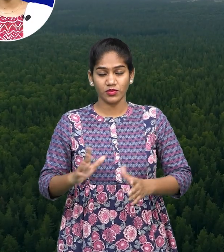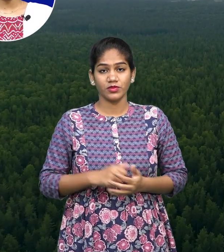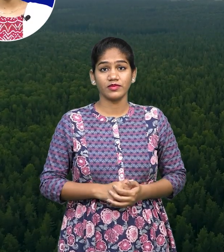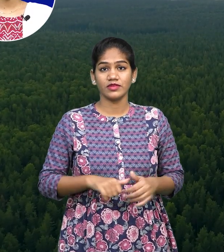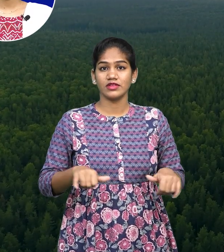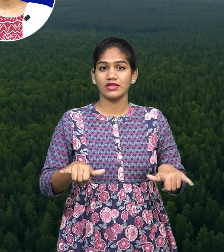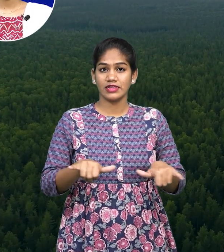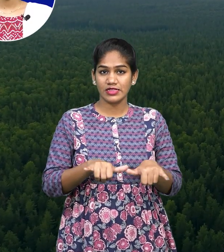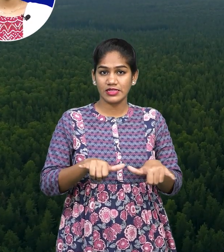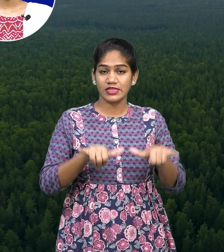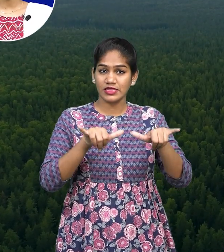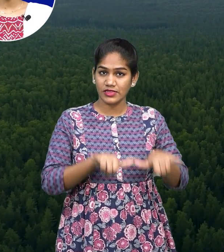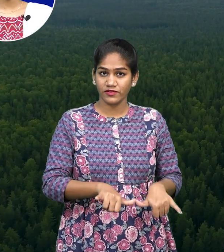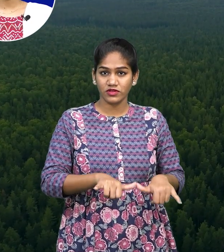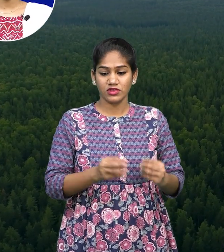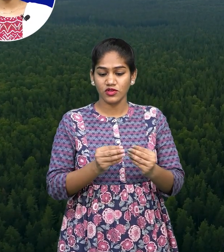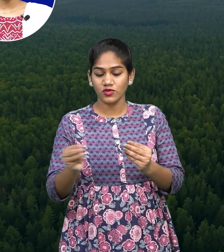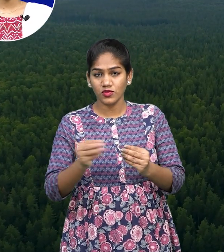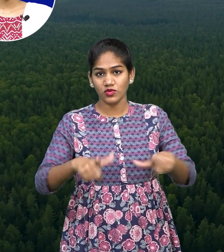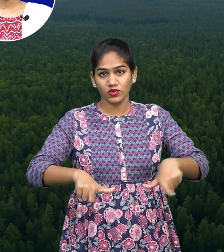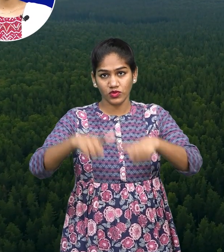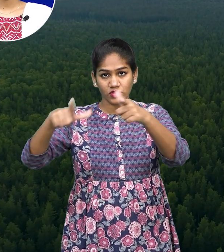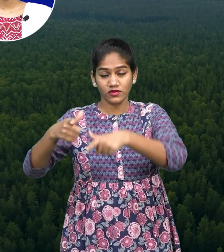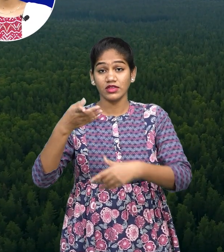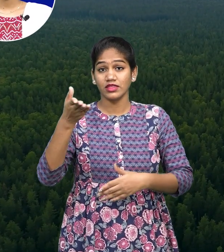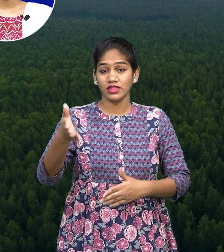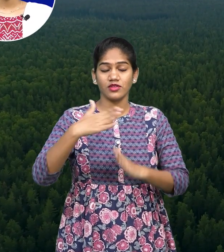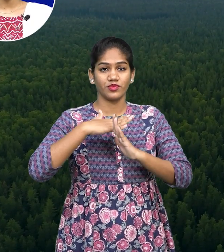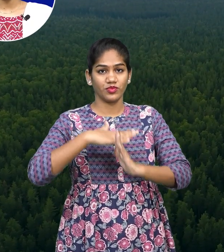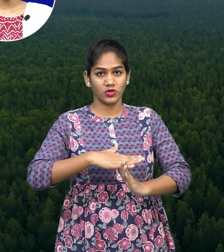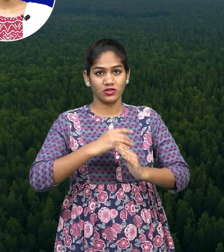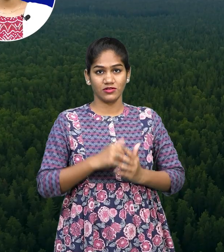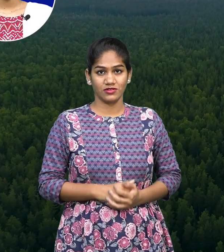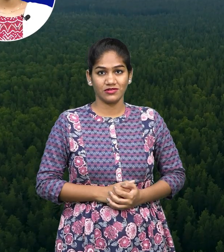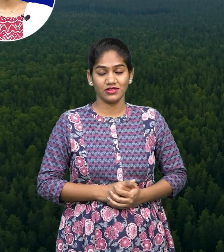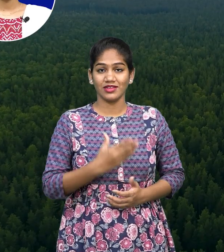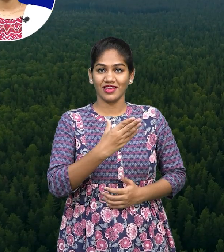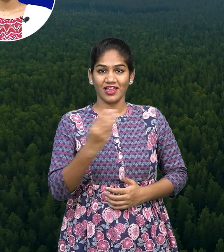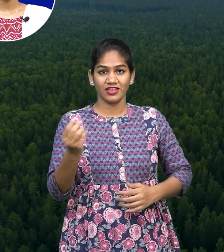the forest in their protection and